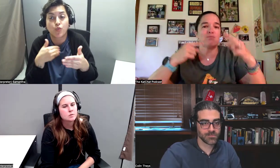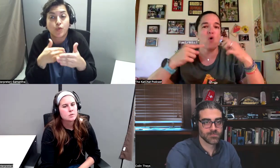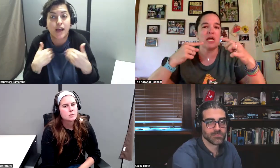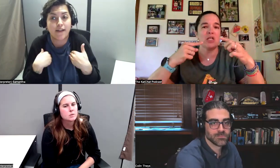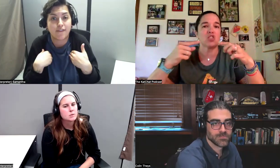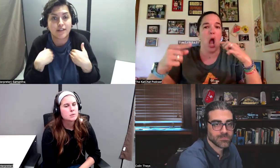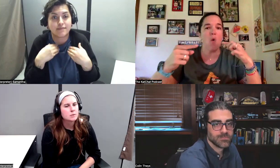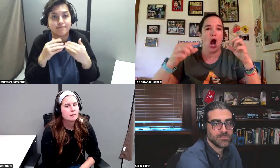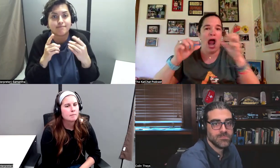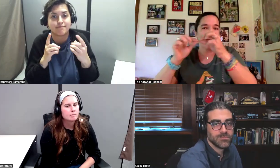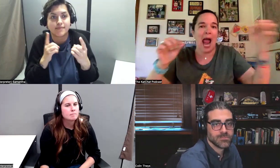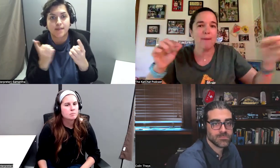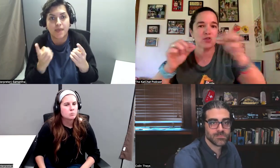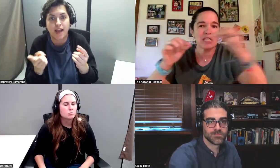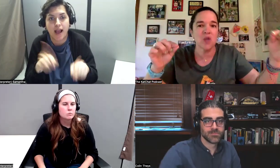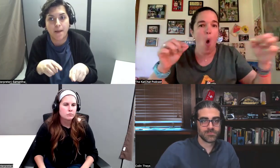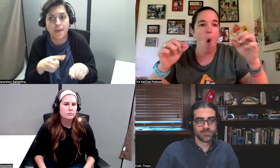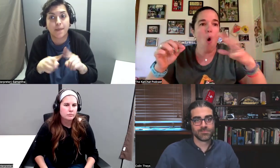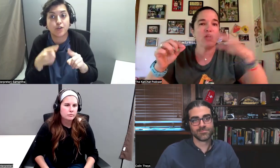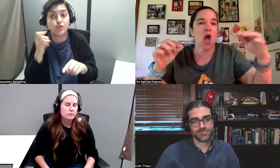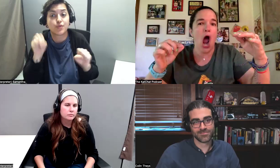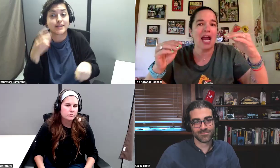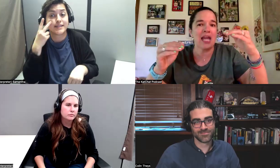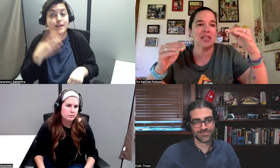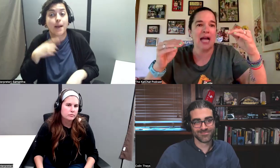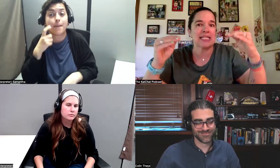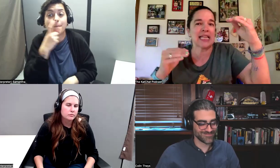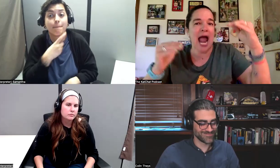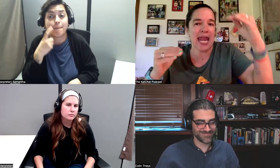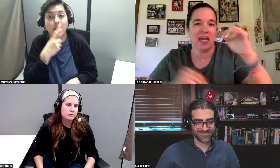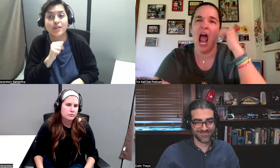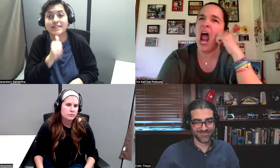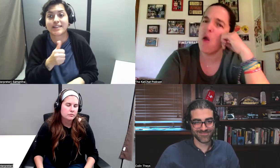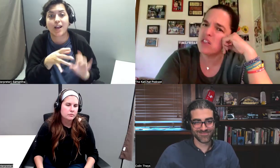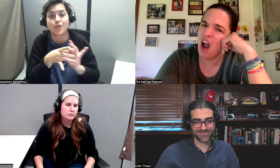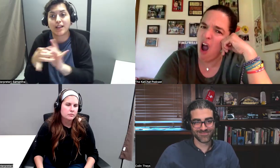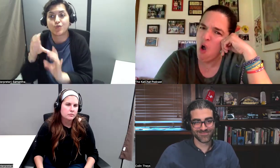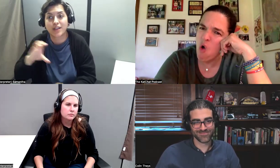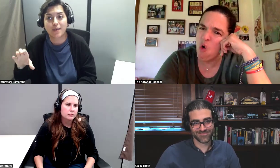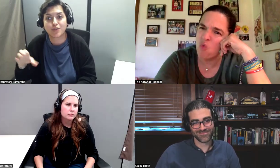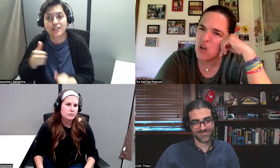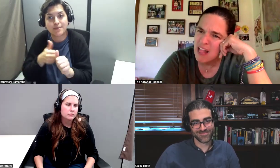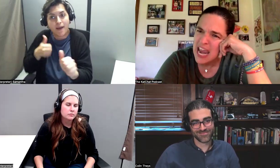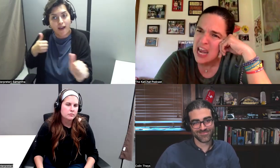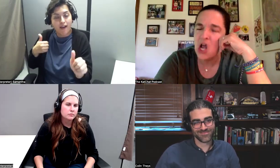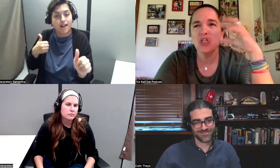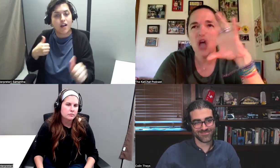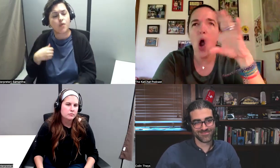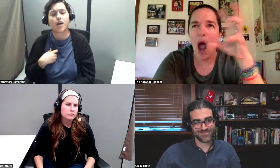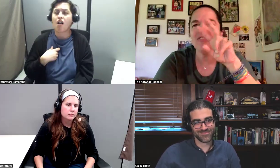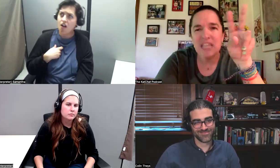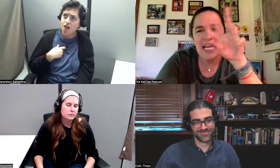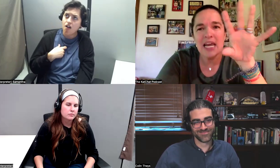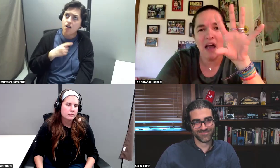mouth moving slower and the caption or the talking is like delayed. I was like, oh, really?